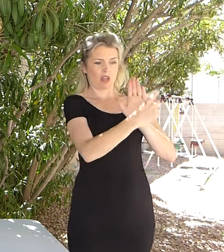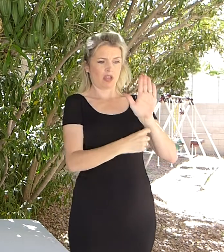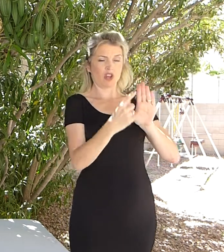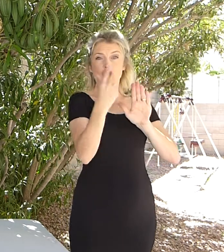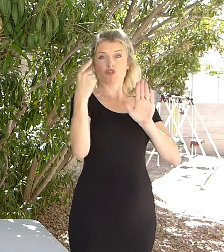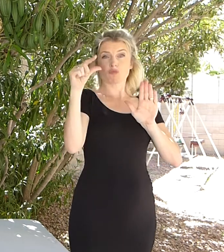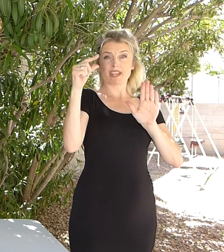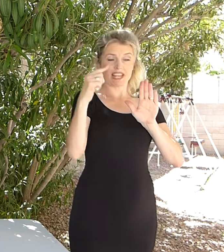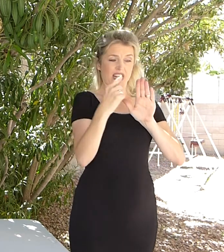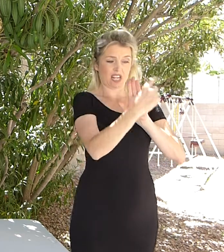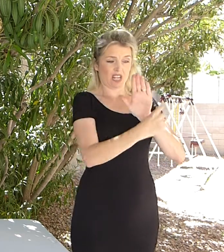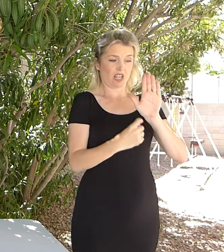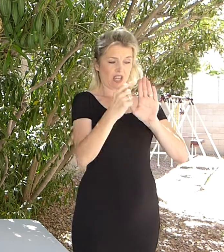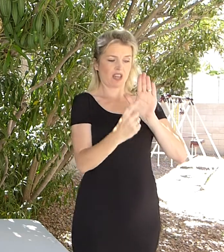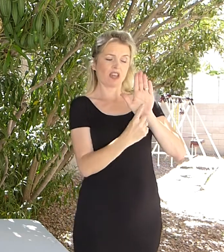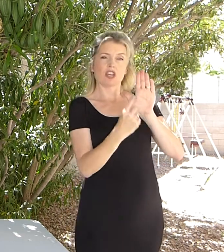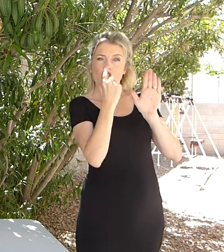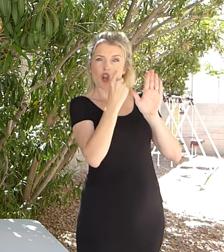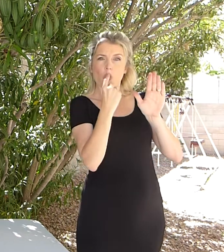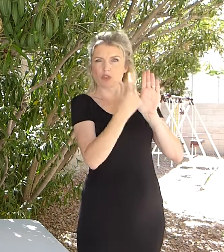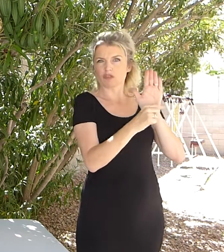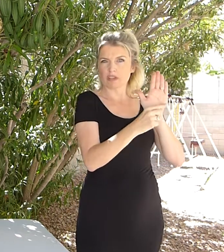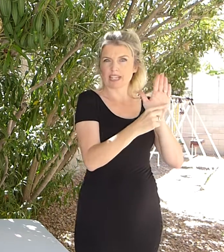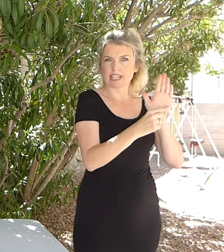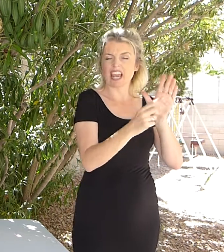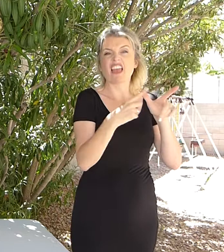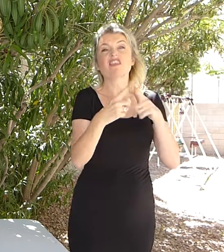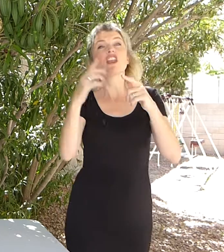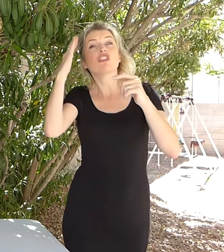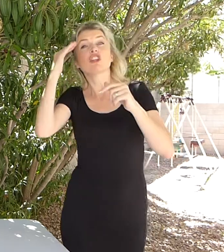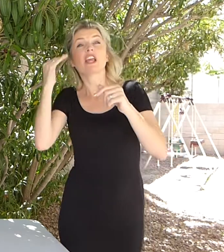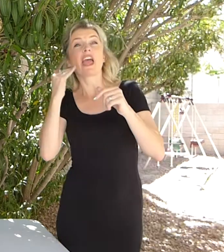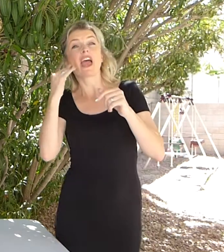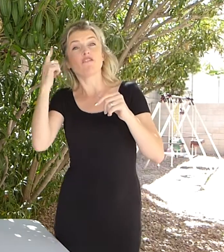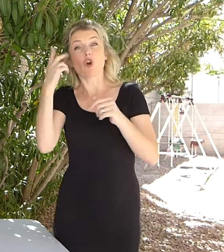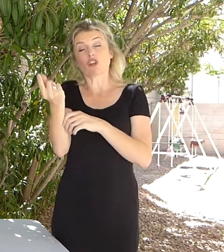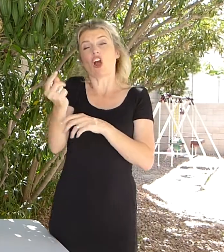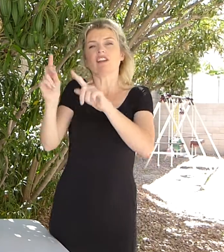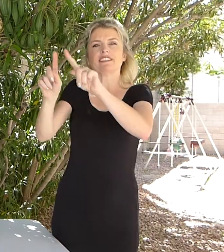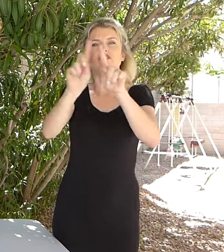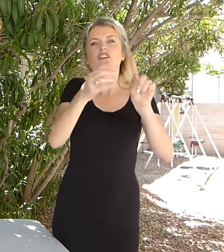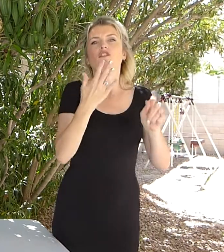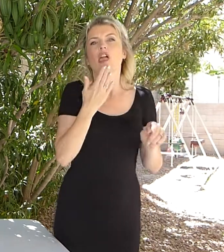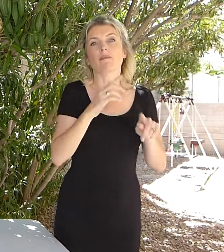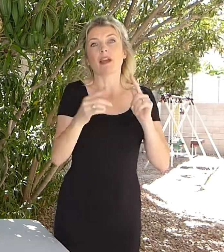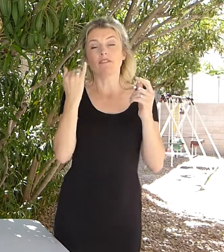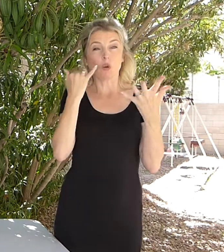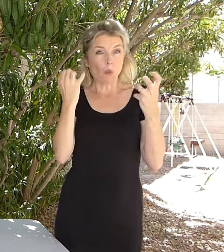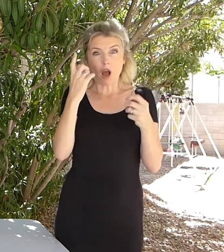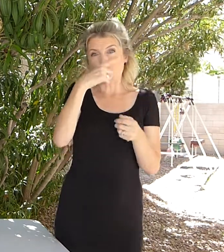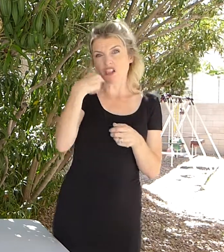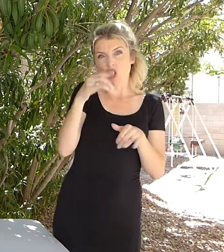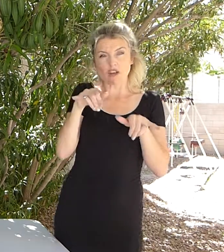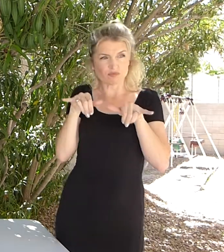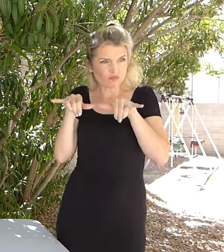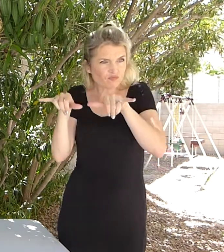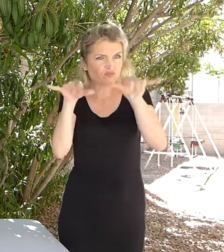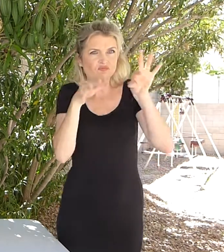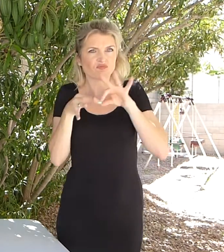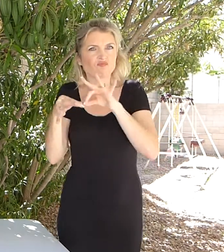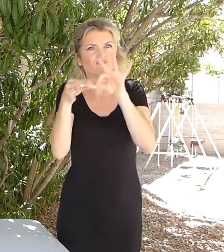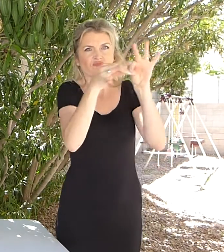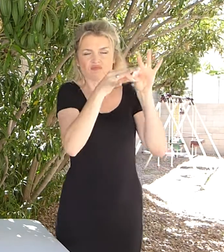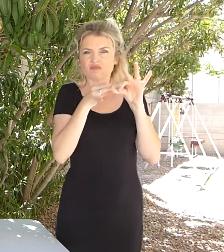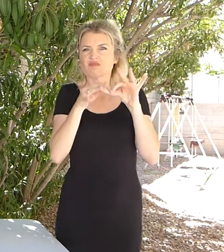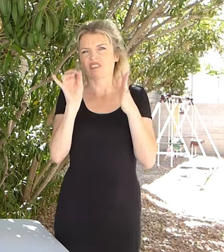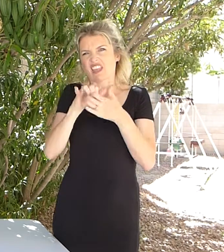what I did. And then I just made the dog heads all different colors. Up to you how you want to do it, but if you want it to come out looking somewhat similar, that's how you